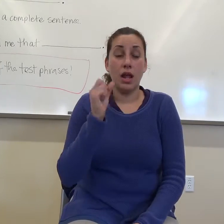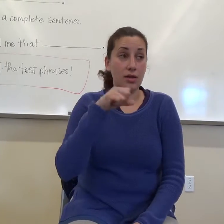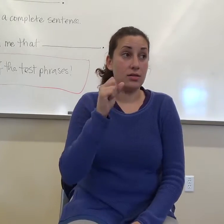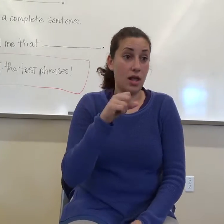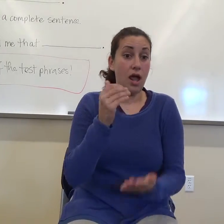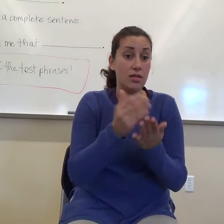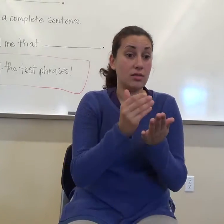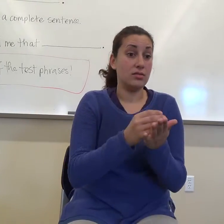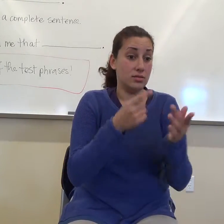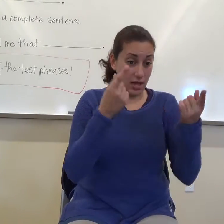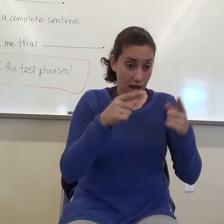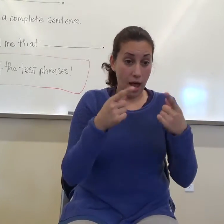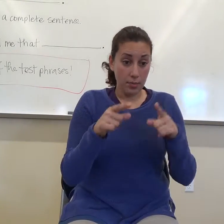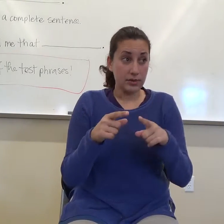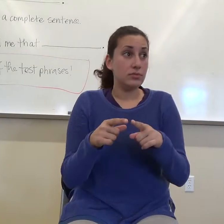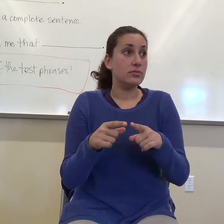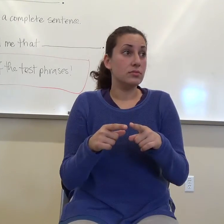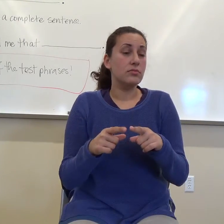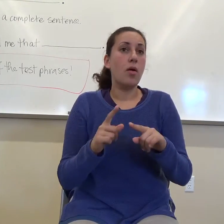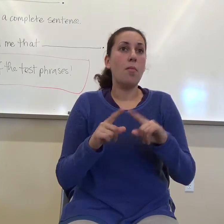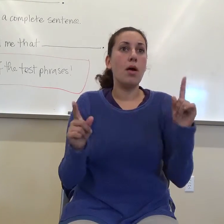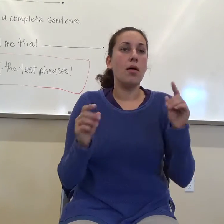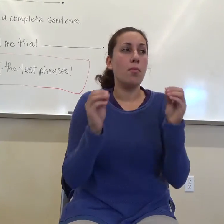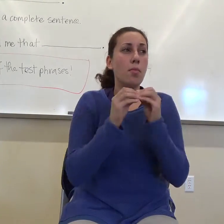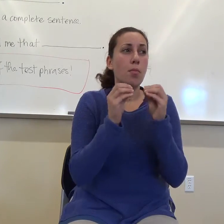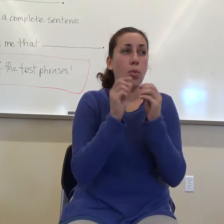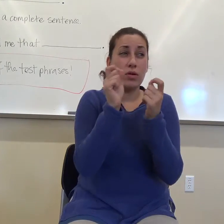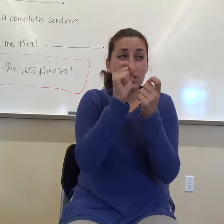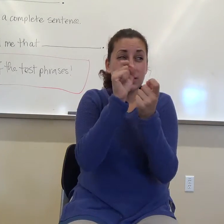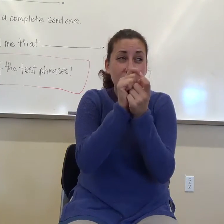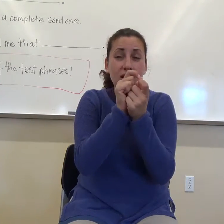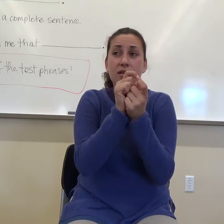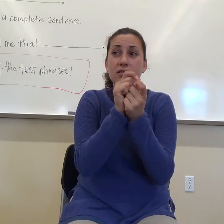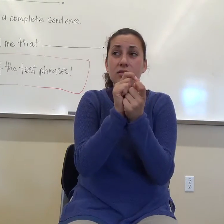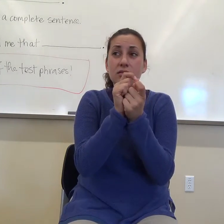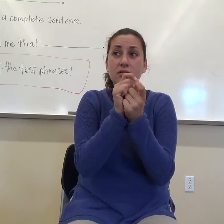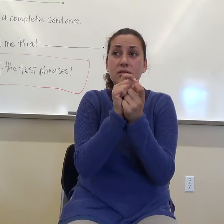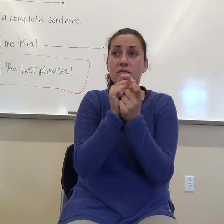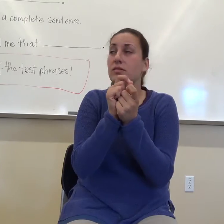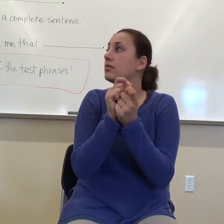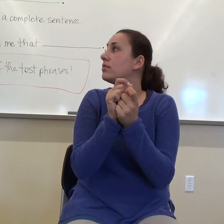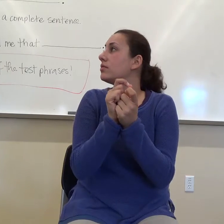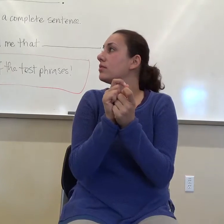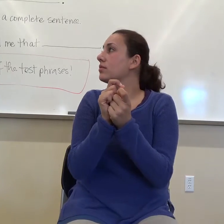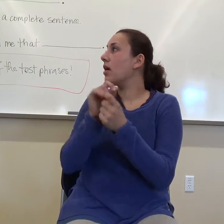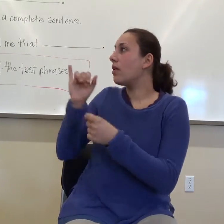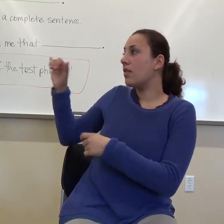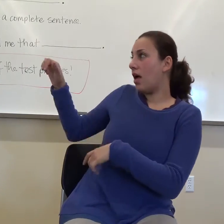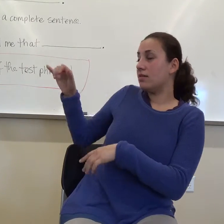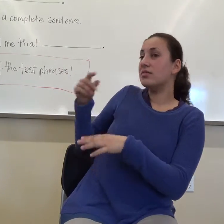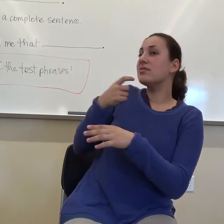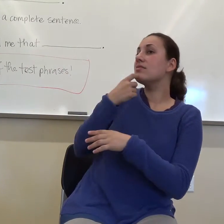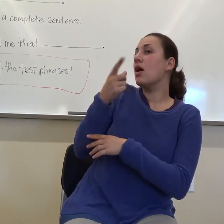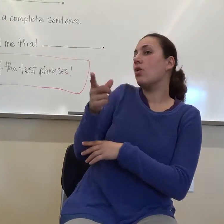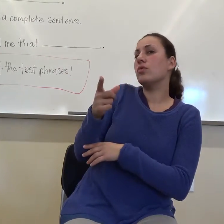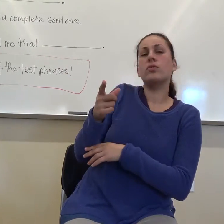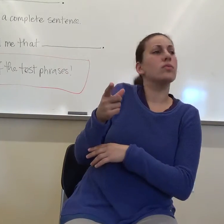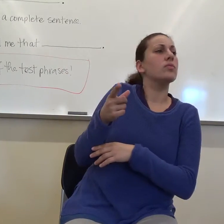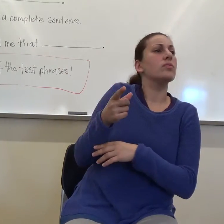happened to them, but more specifically in this paragraph, this is telling us what is the same in all these